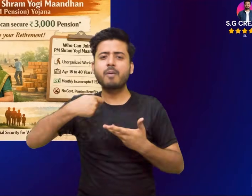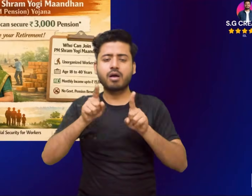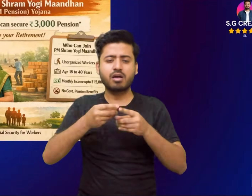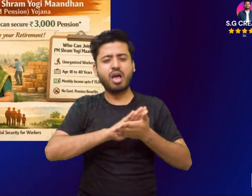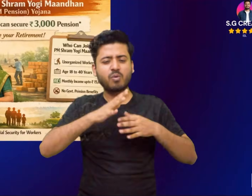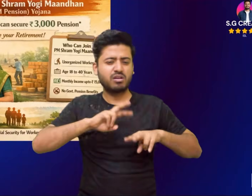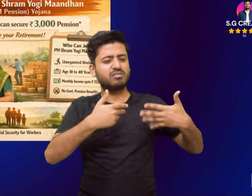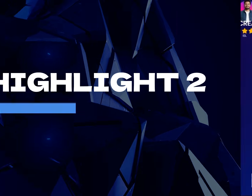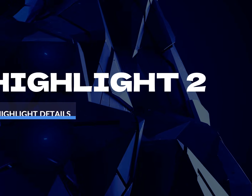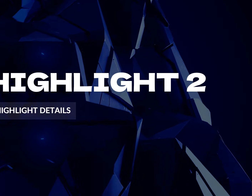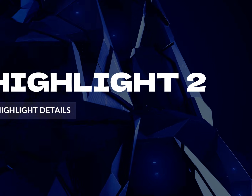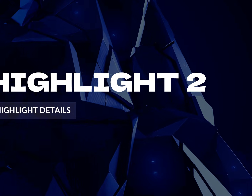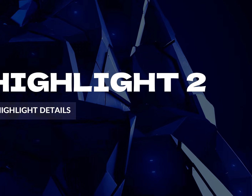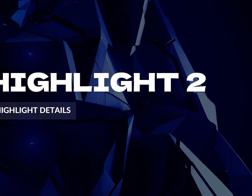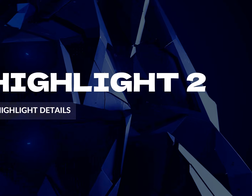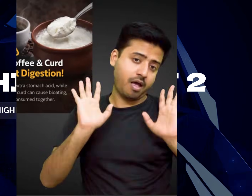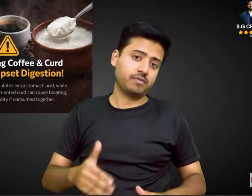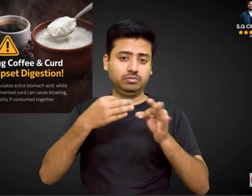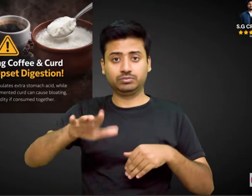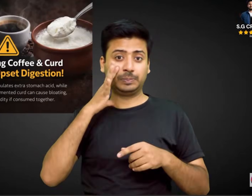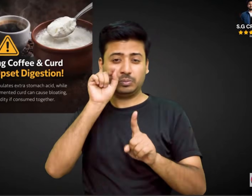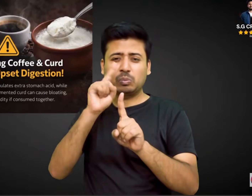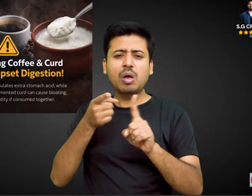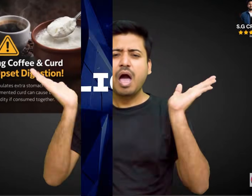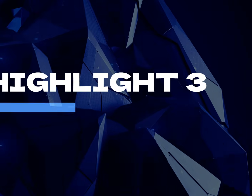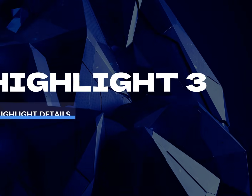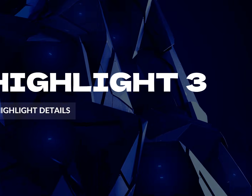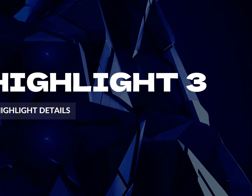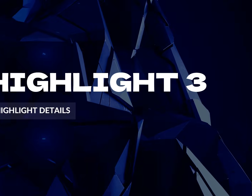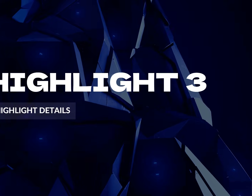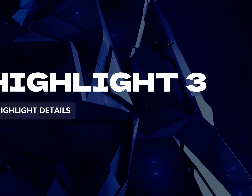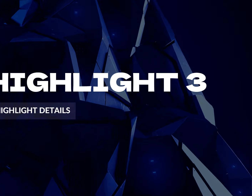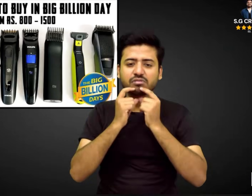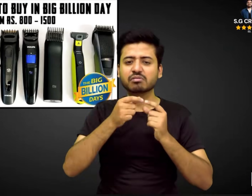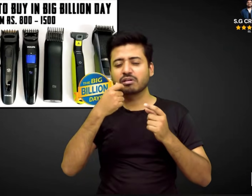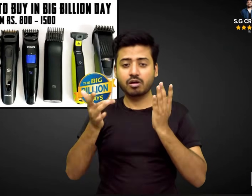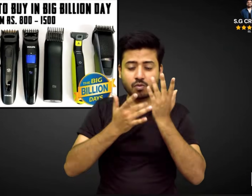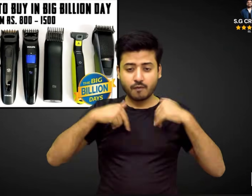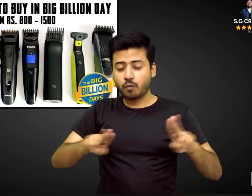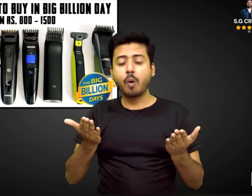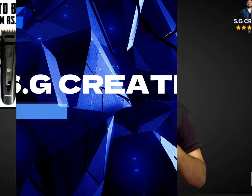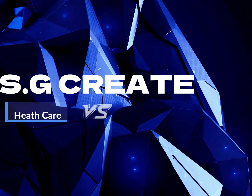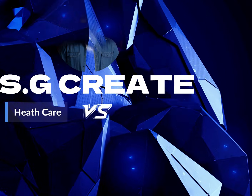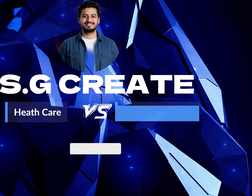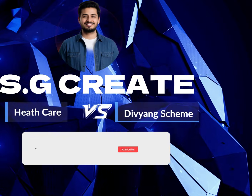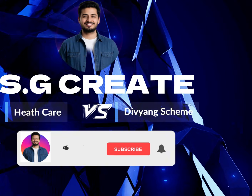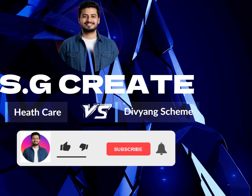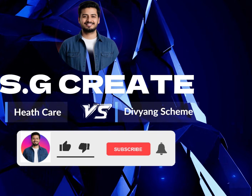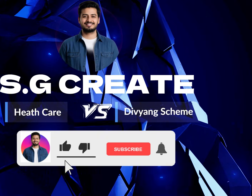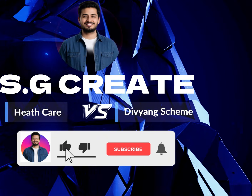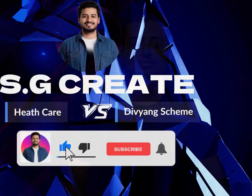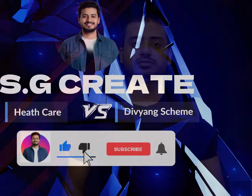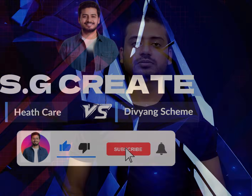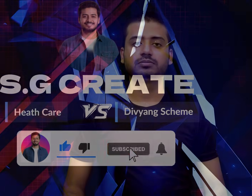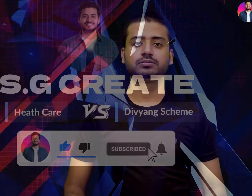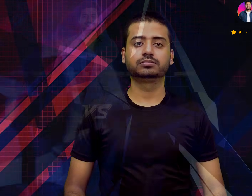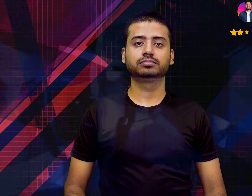After logging in, look for the propension or sensation. Digestive clash. Coffee contains up to 26 locked-in choices. 0.5. The earthen